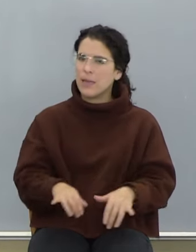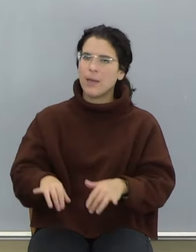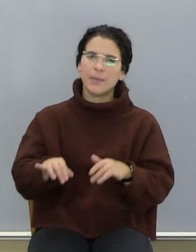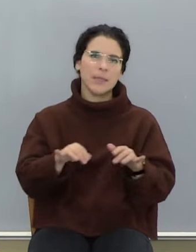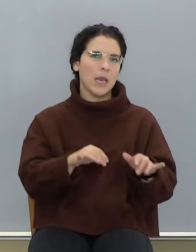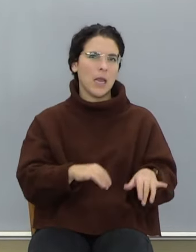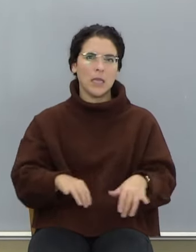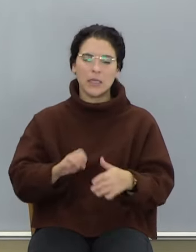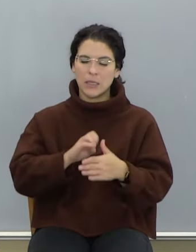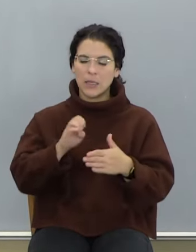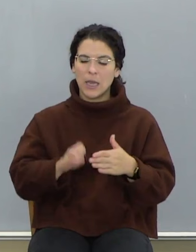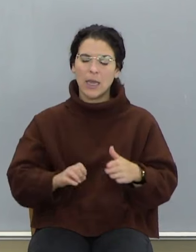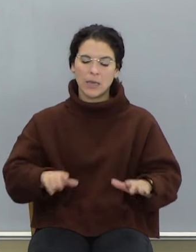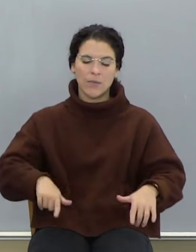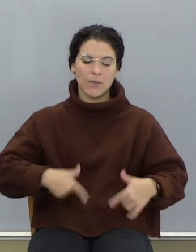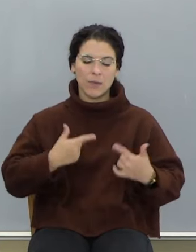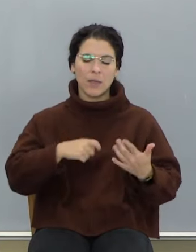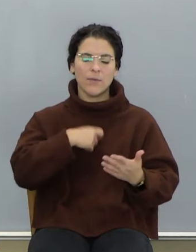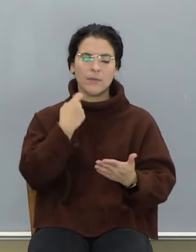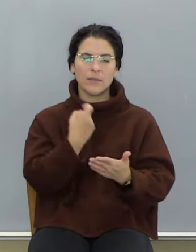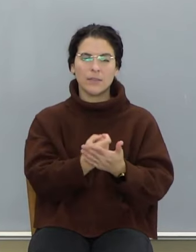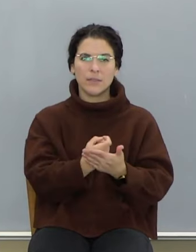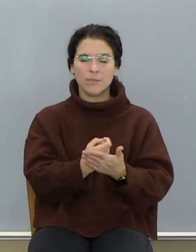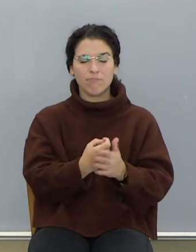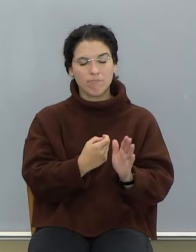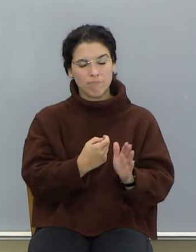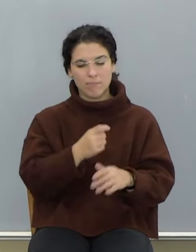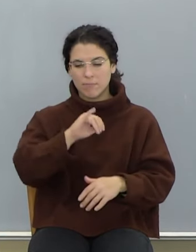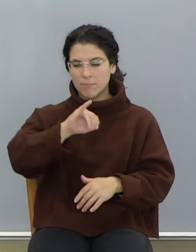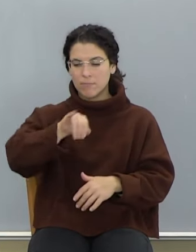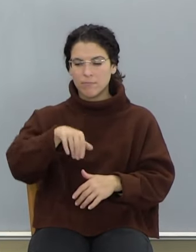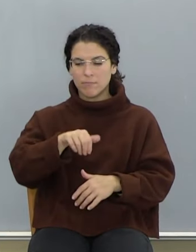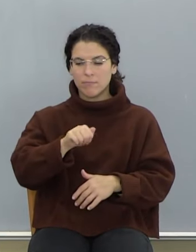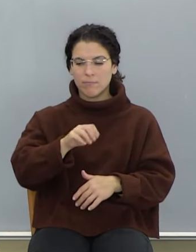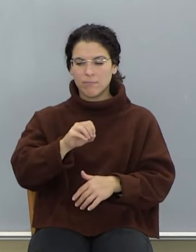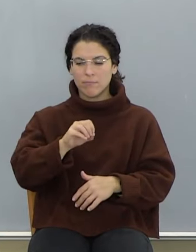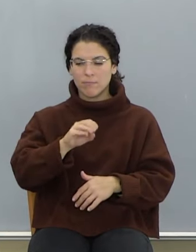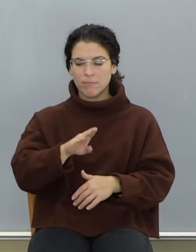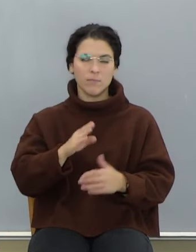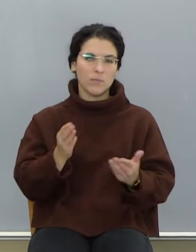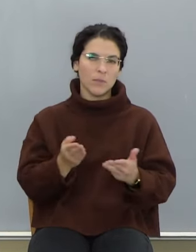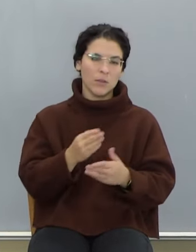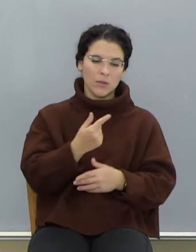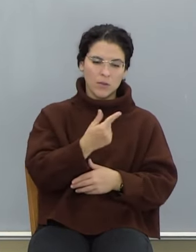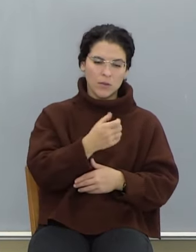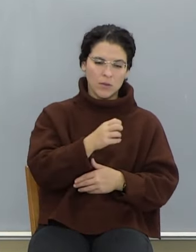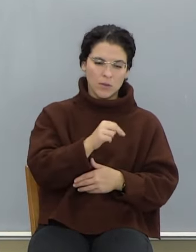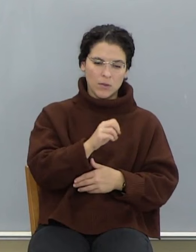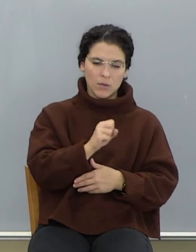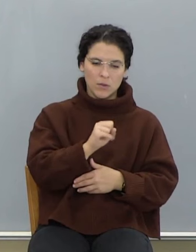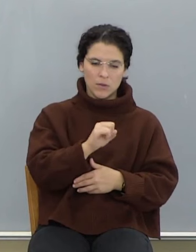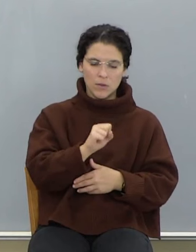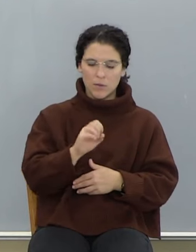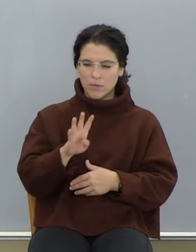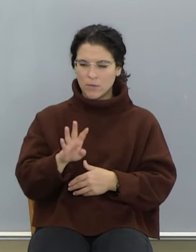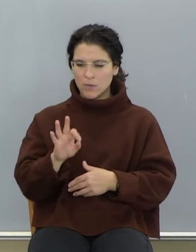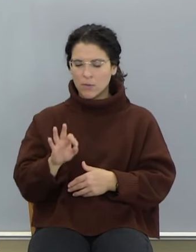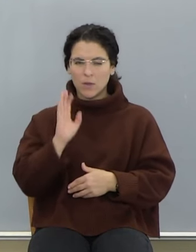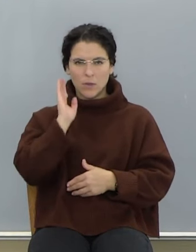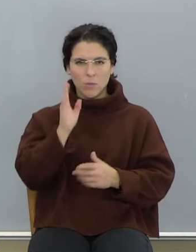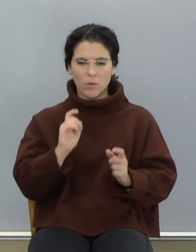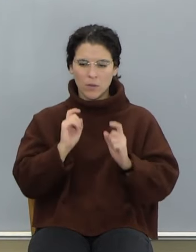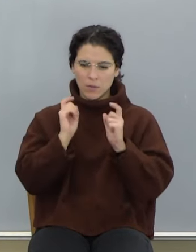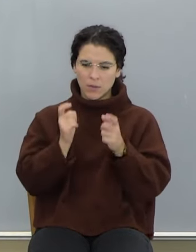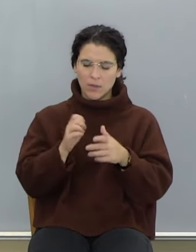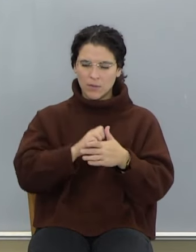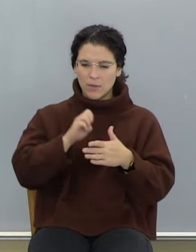in the end of life testimonies. Well, Jacob here in Genesis chapter 49, he's going to give